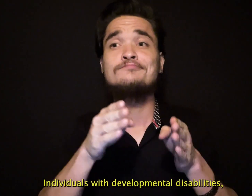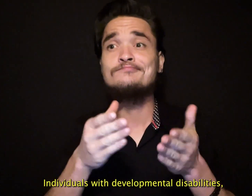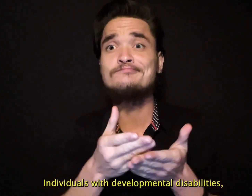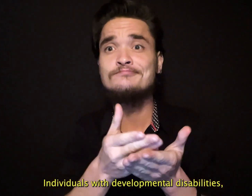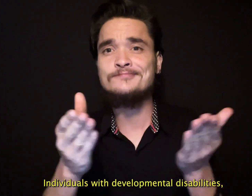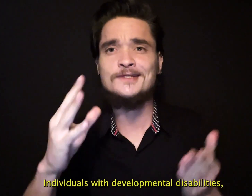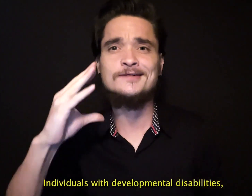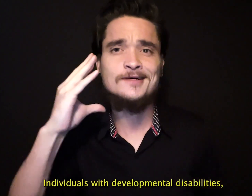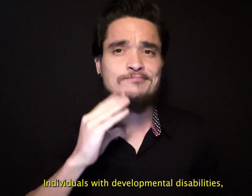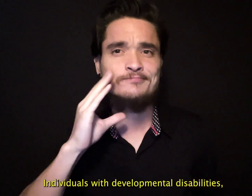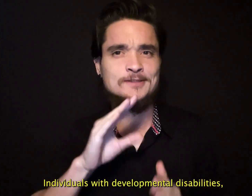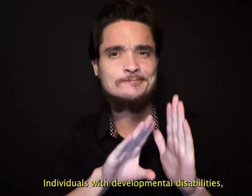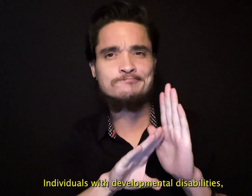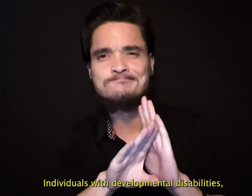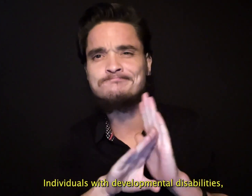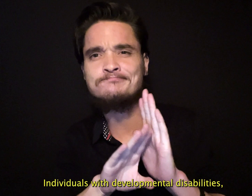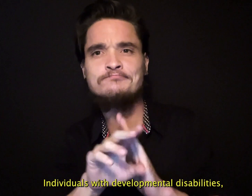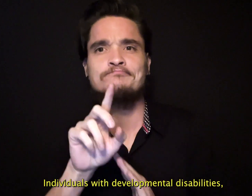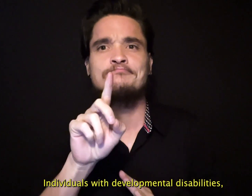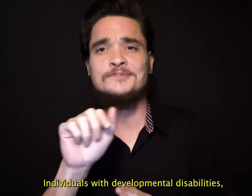Individuals with developmental disabilities,